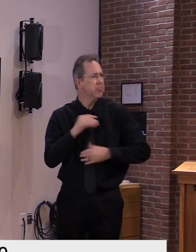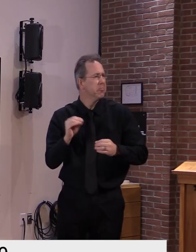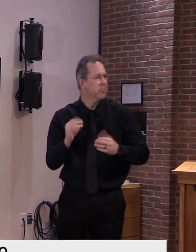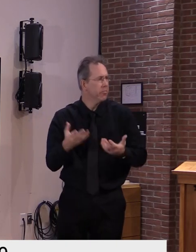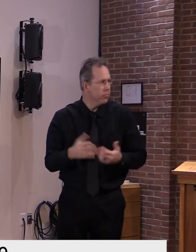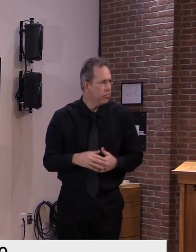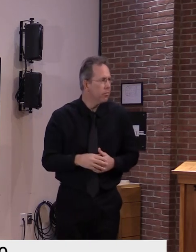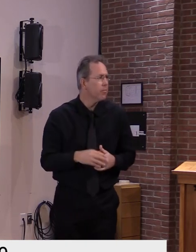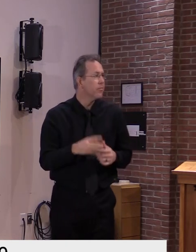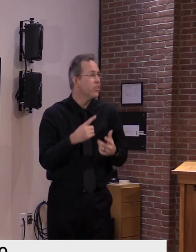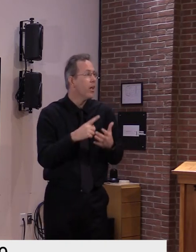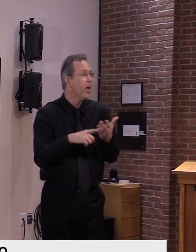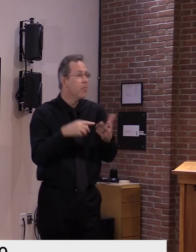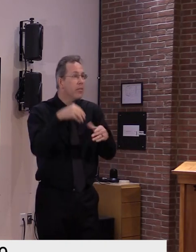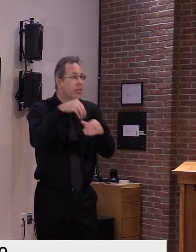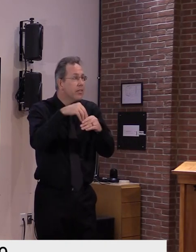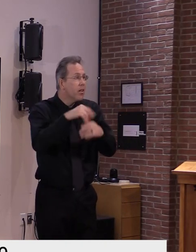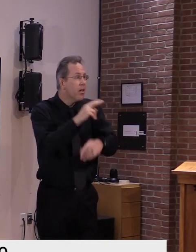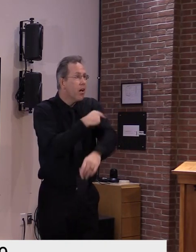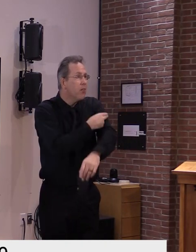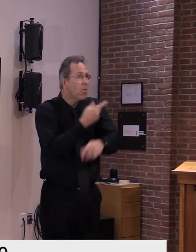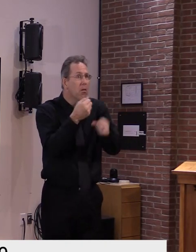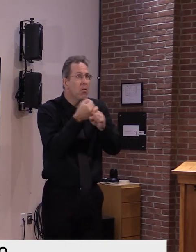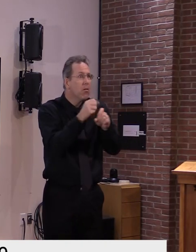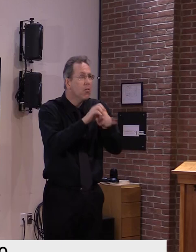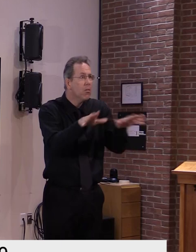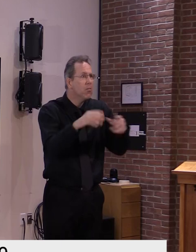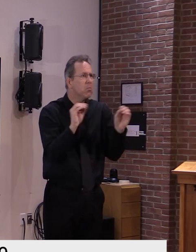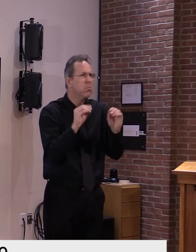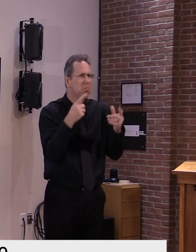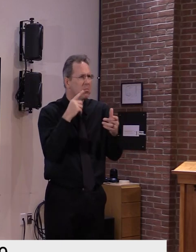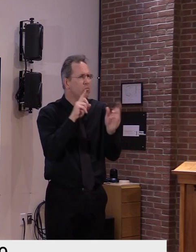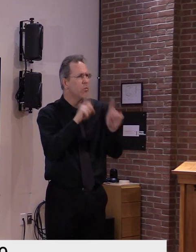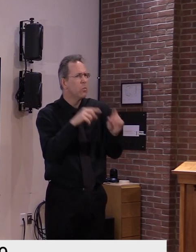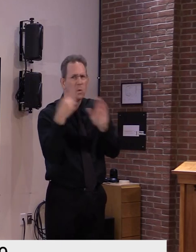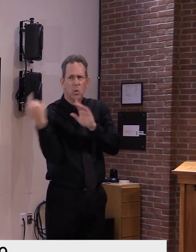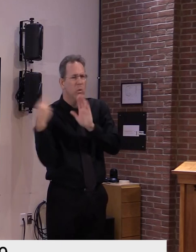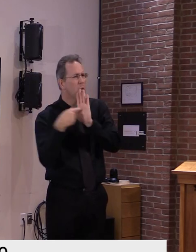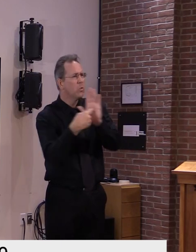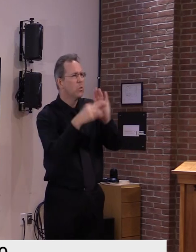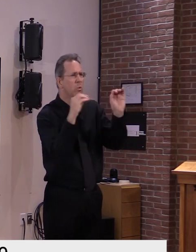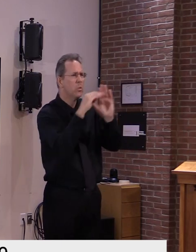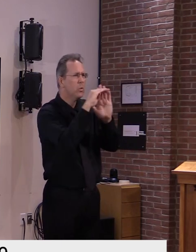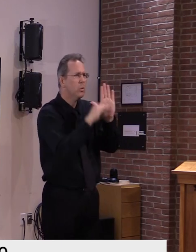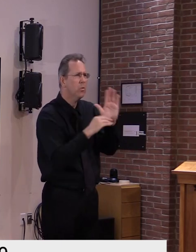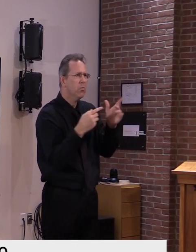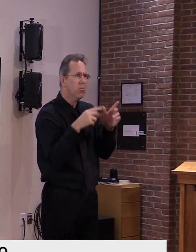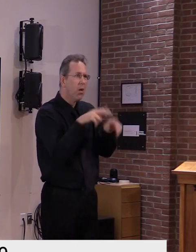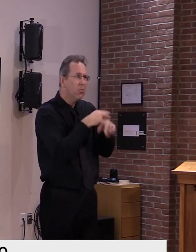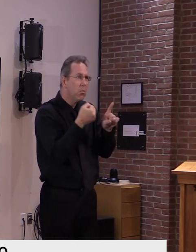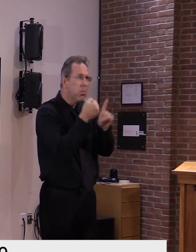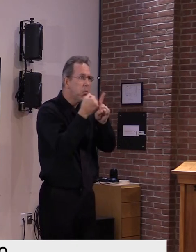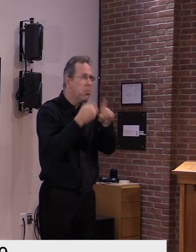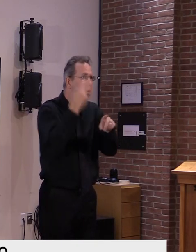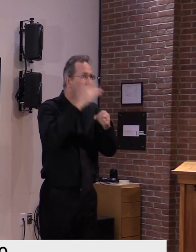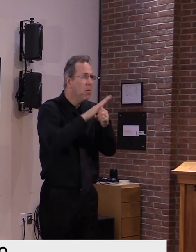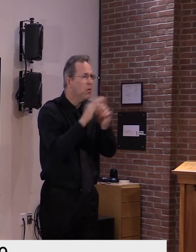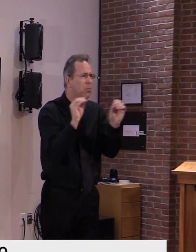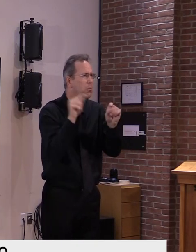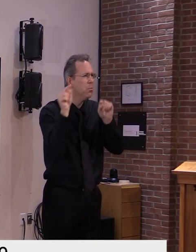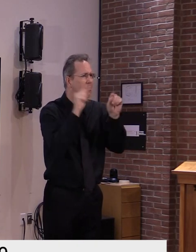facility, even though this will, of course, help to have a testing strategy. But we're also equally concerned about having